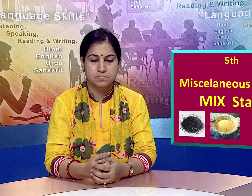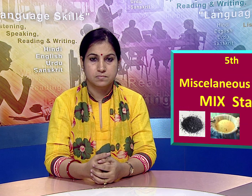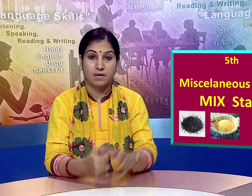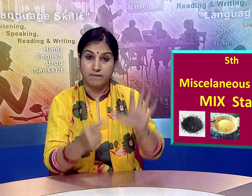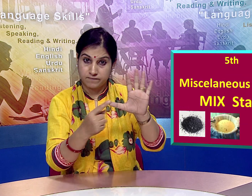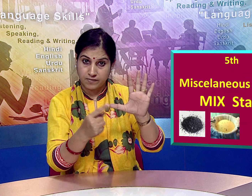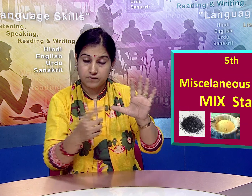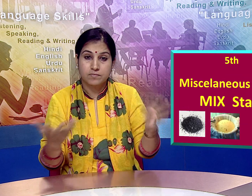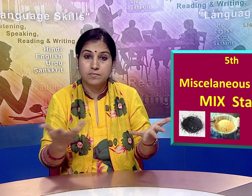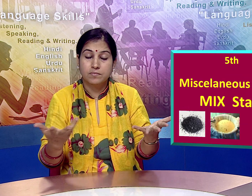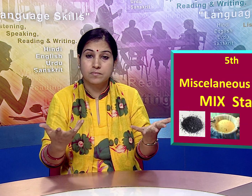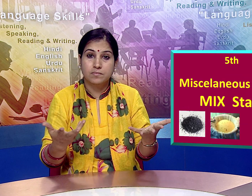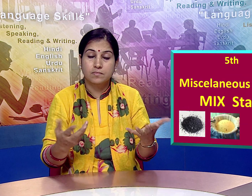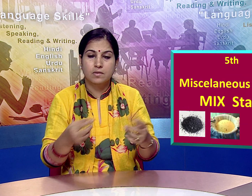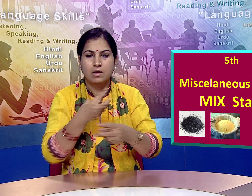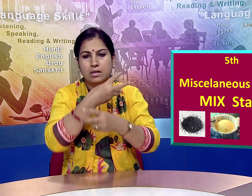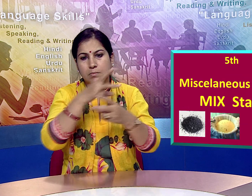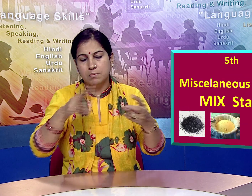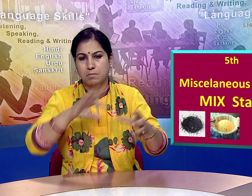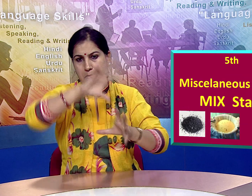Fifth type of category is miscellaneous stains,